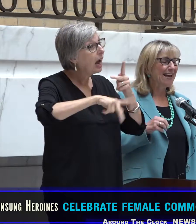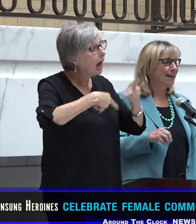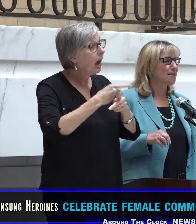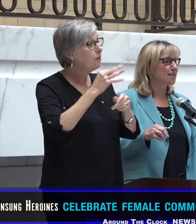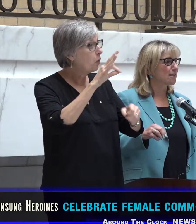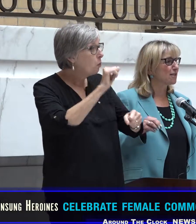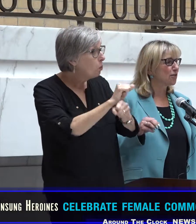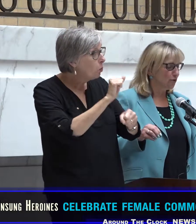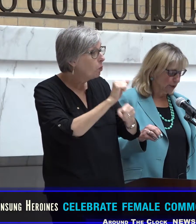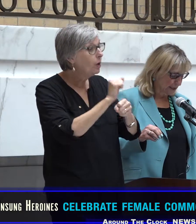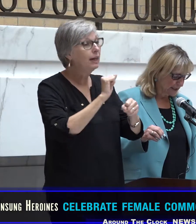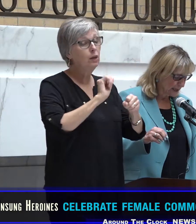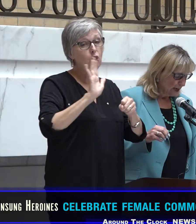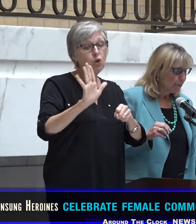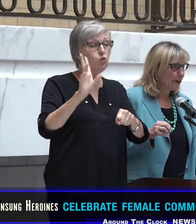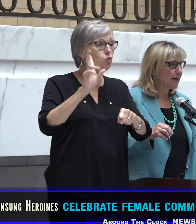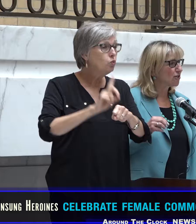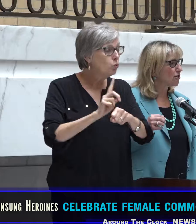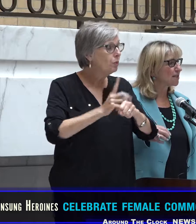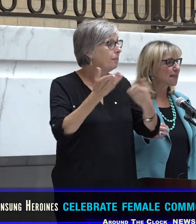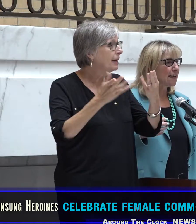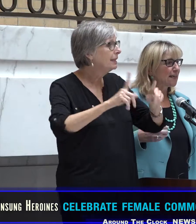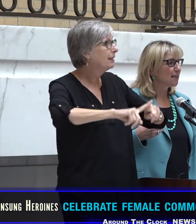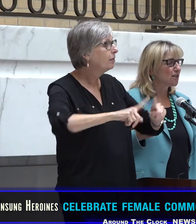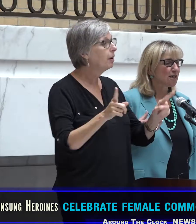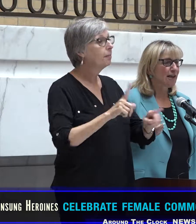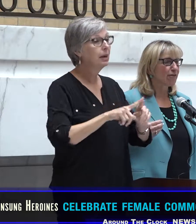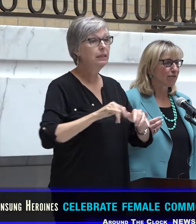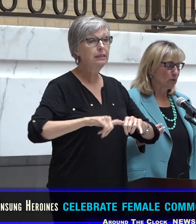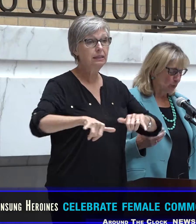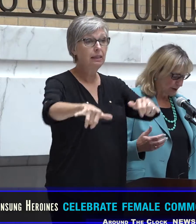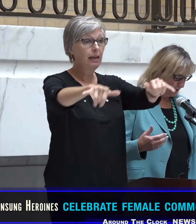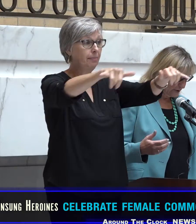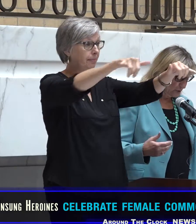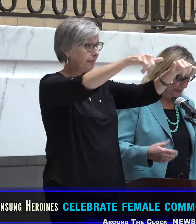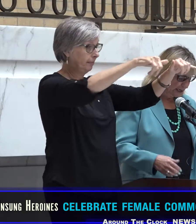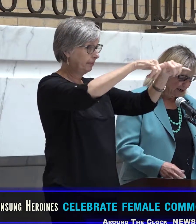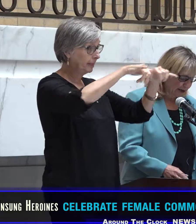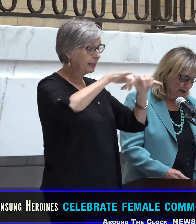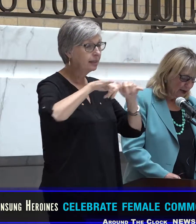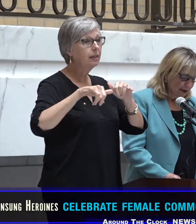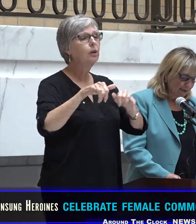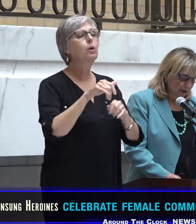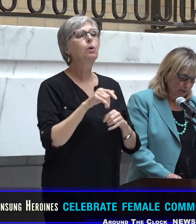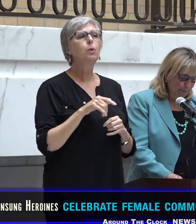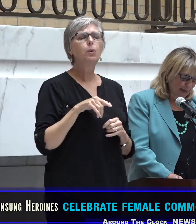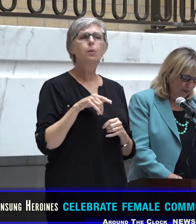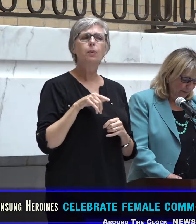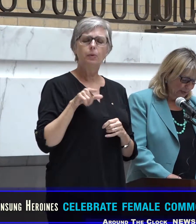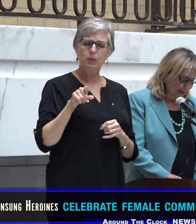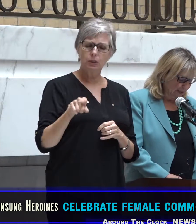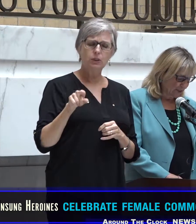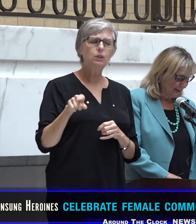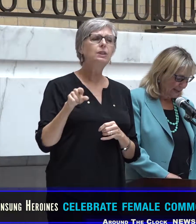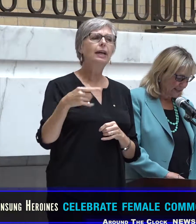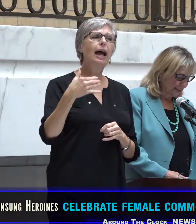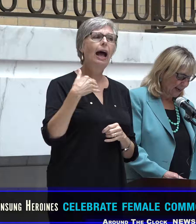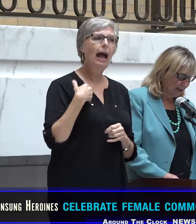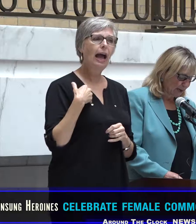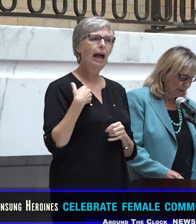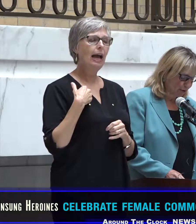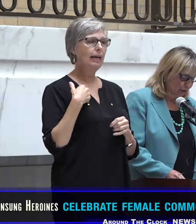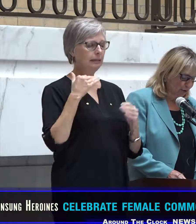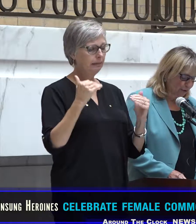specific tasks and duties, but just like each and every one of you here, Beth has